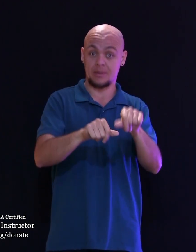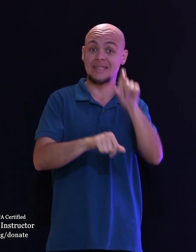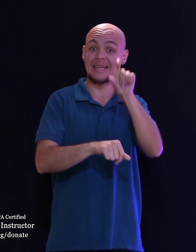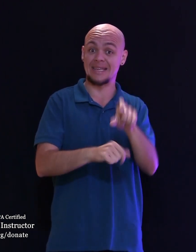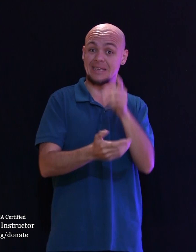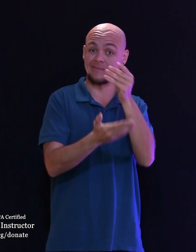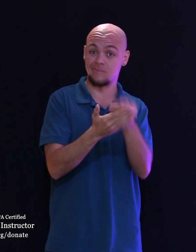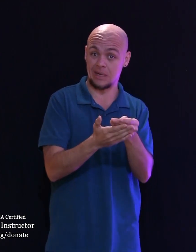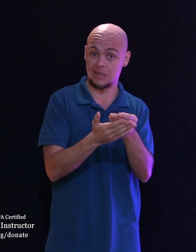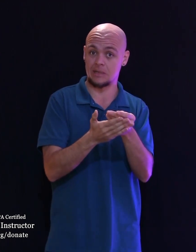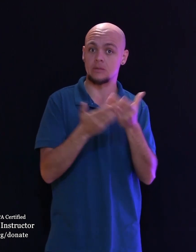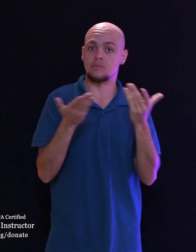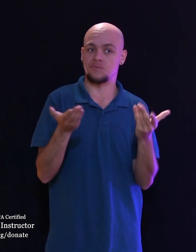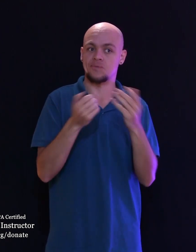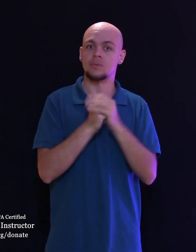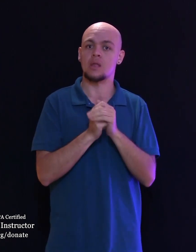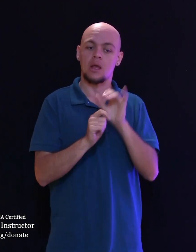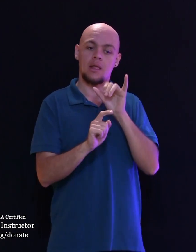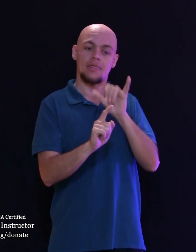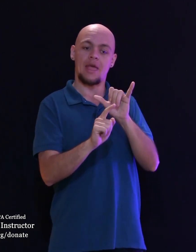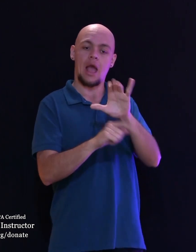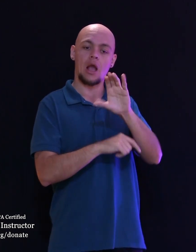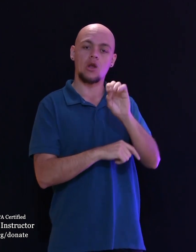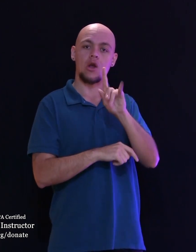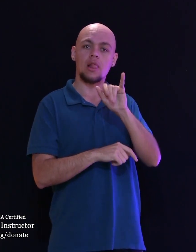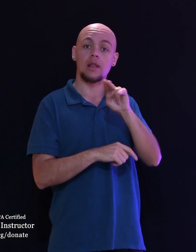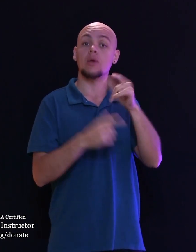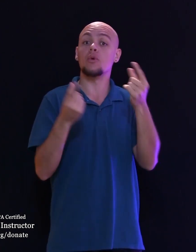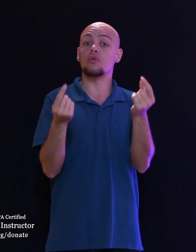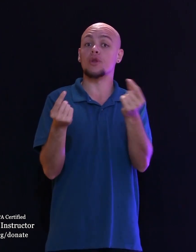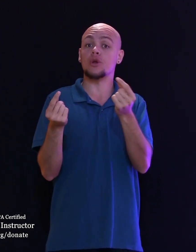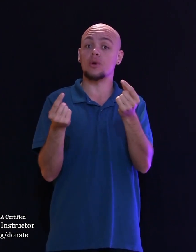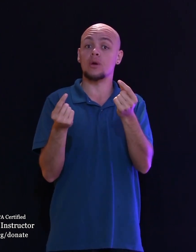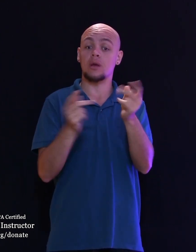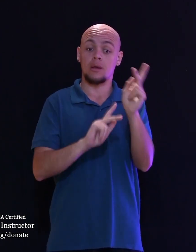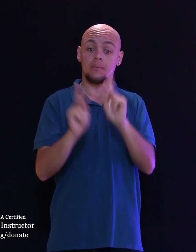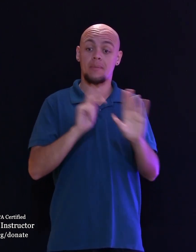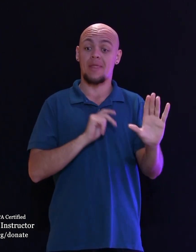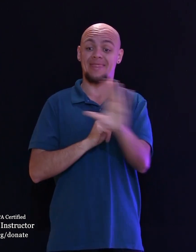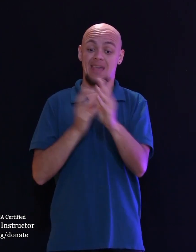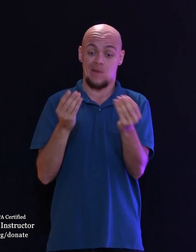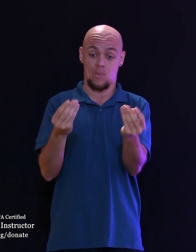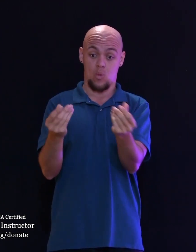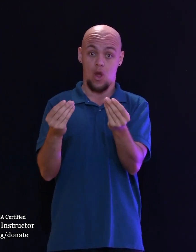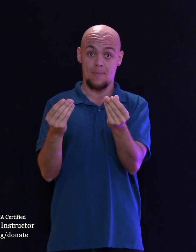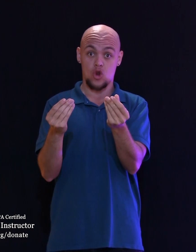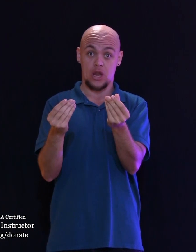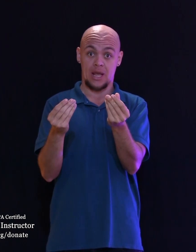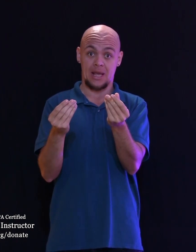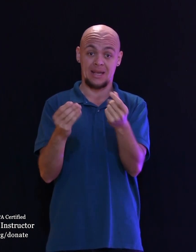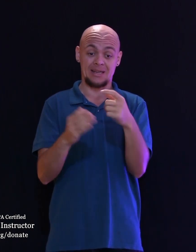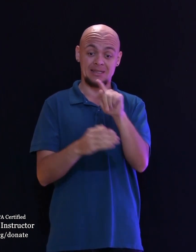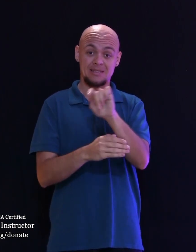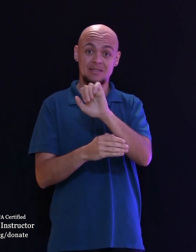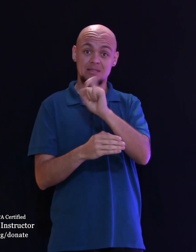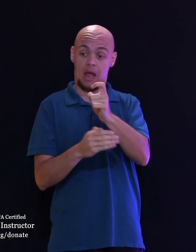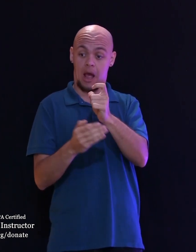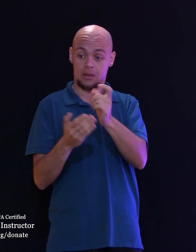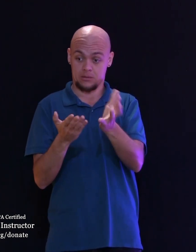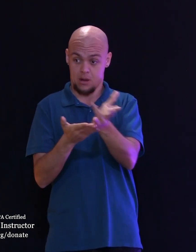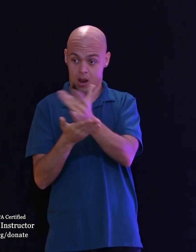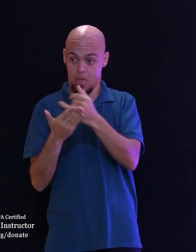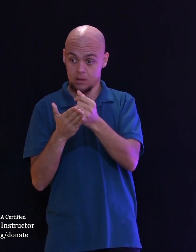needed money. And so that particular colony said, here's what we'll do. We'll tax people's property, and we'll give that money to the